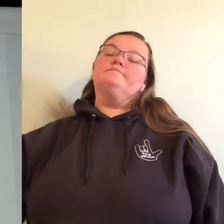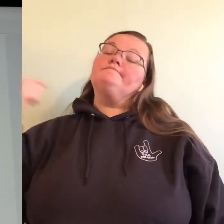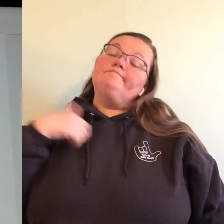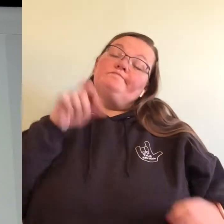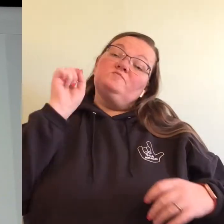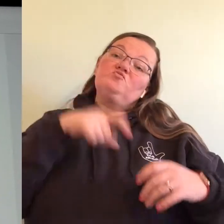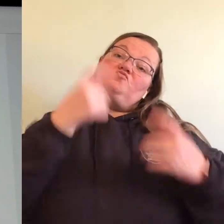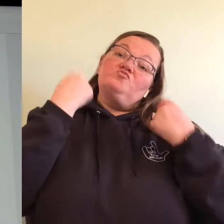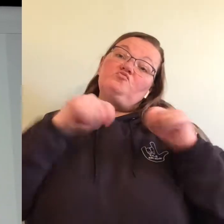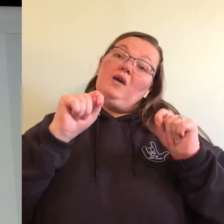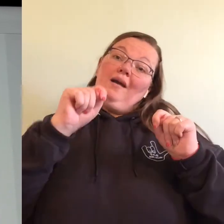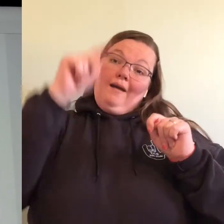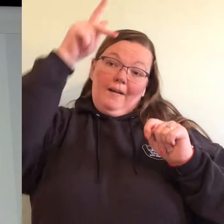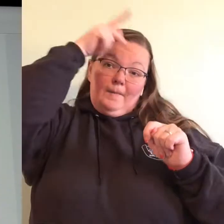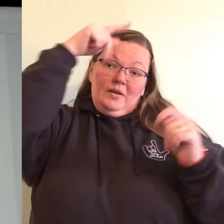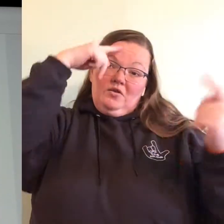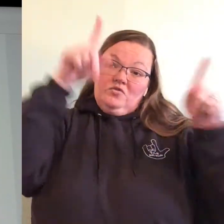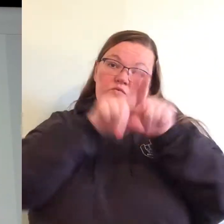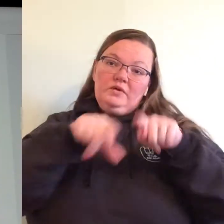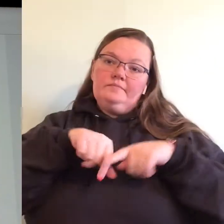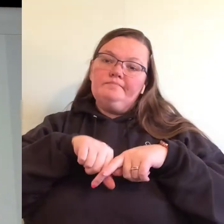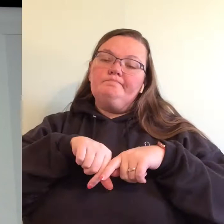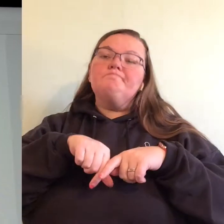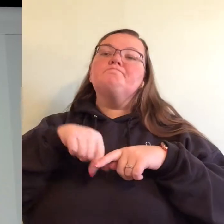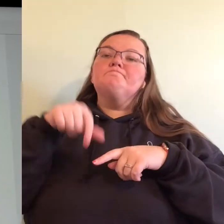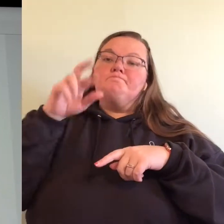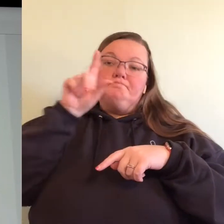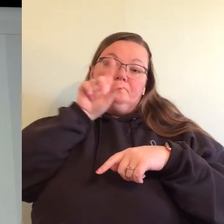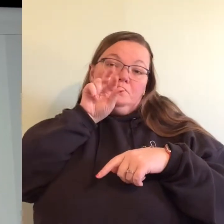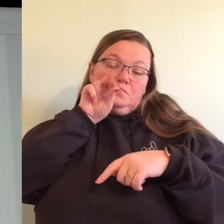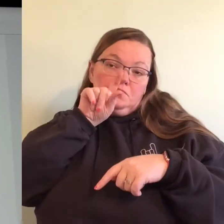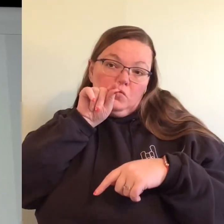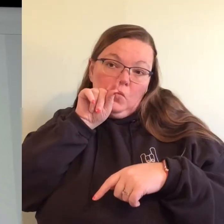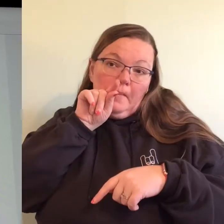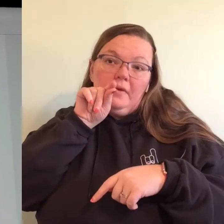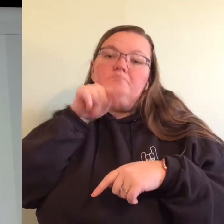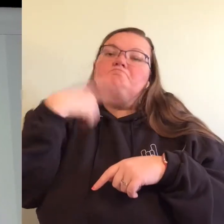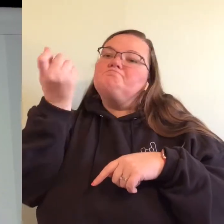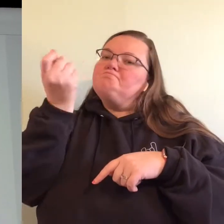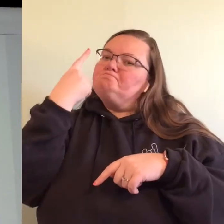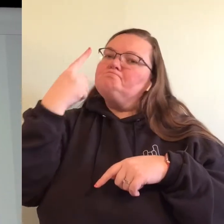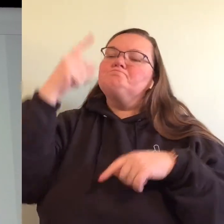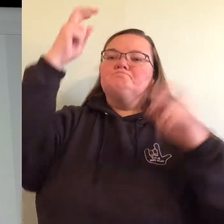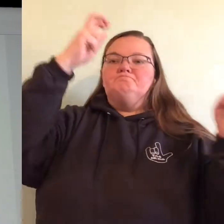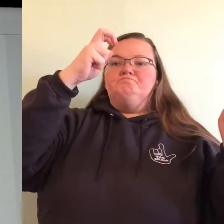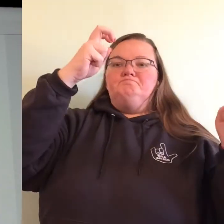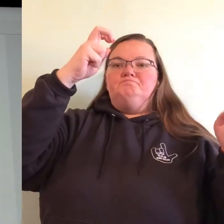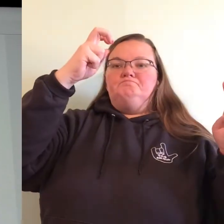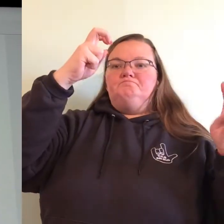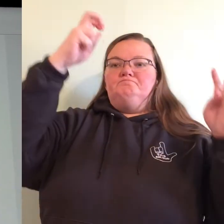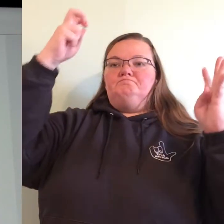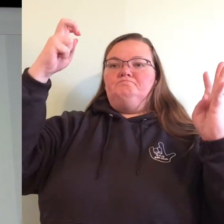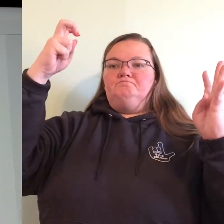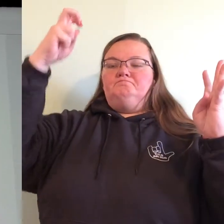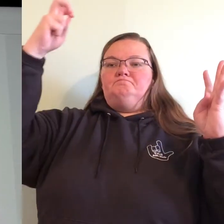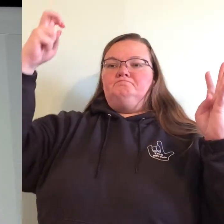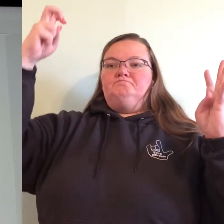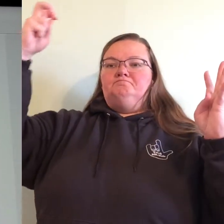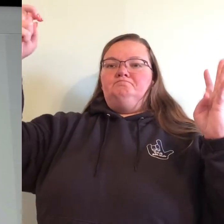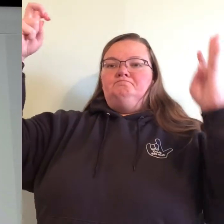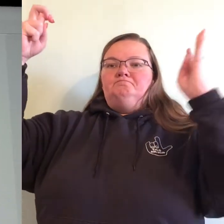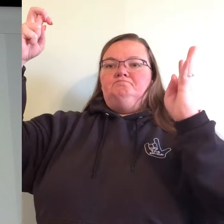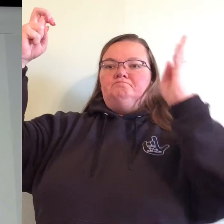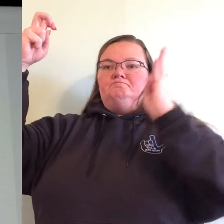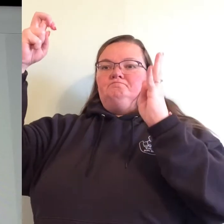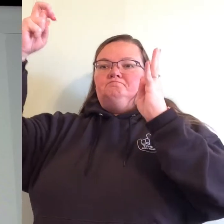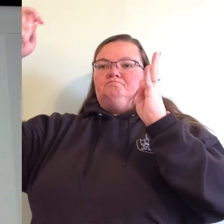Peter?" "Well, we might as well try it," answered Peter. The robin appeared to understand the matter thoroughly. It kept going from tree to tree, always a few yards